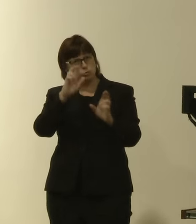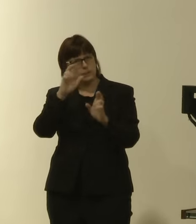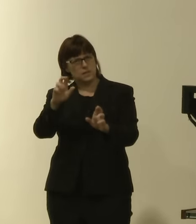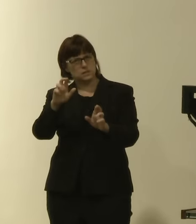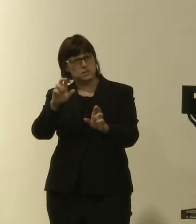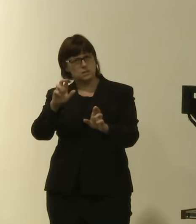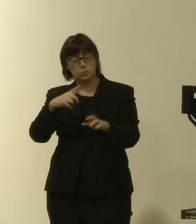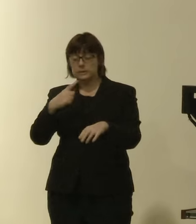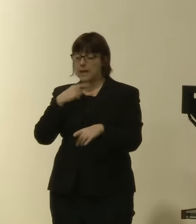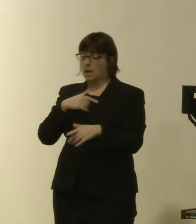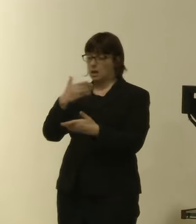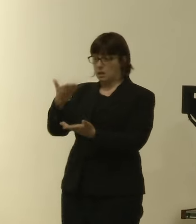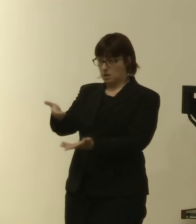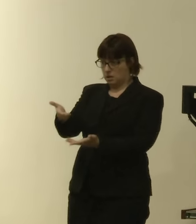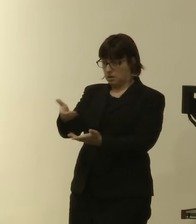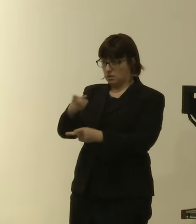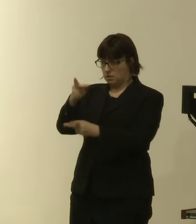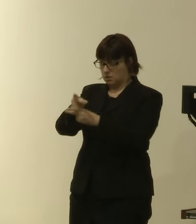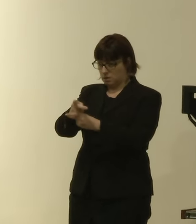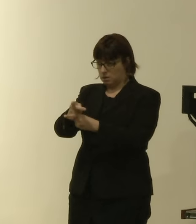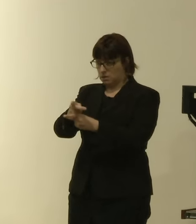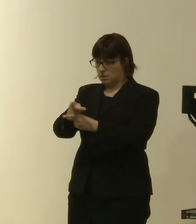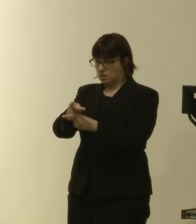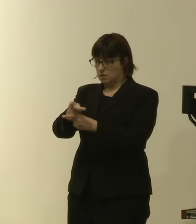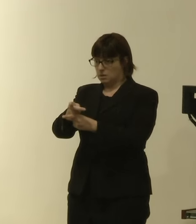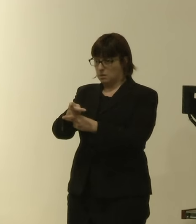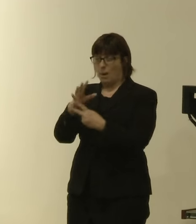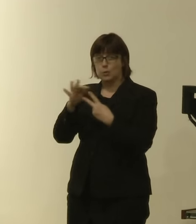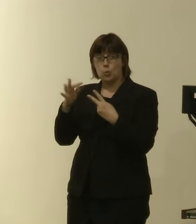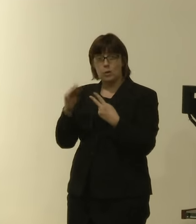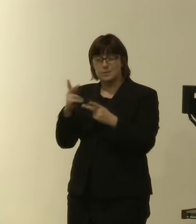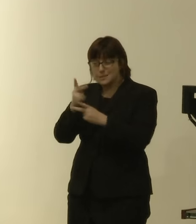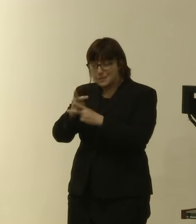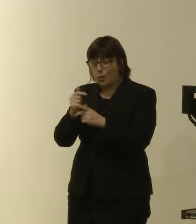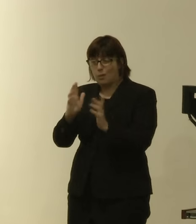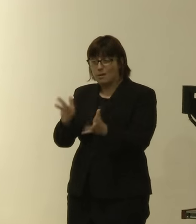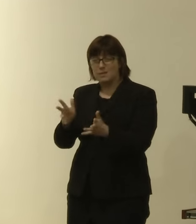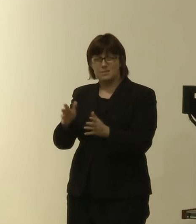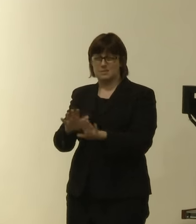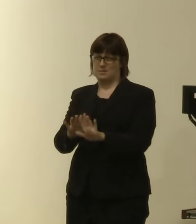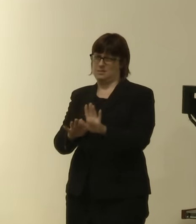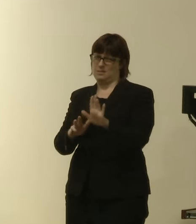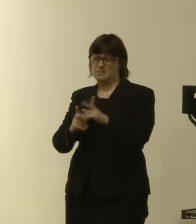they had had the support they needed, you know, from us, not because we're